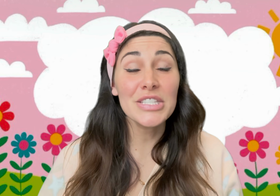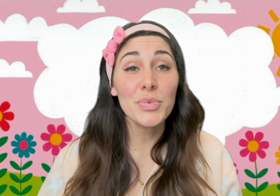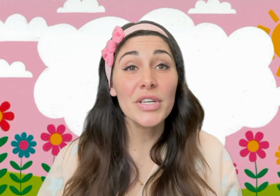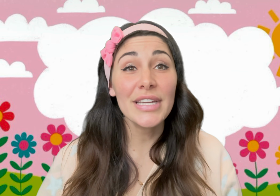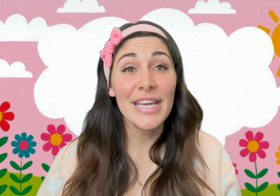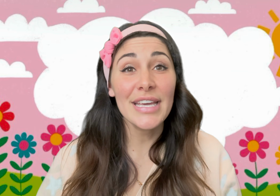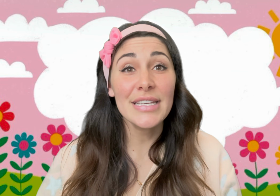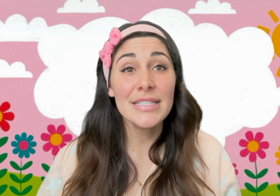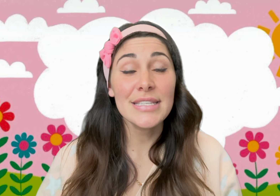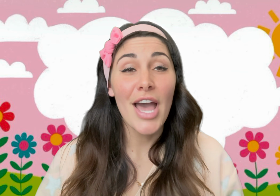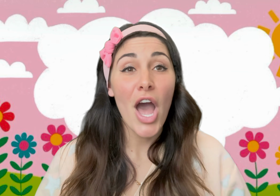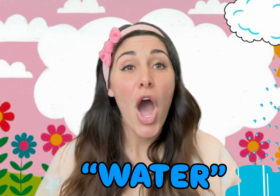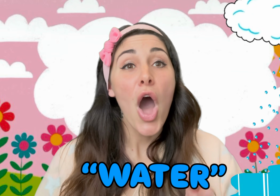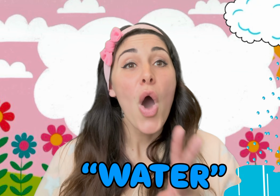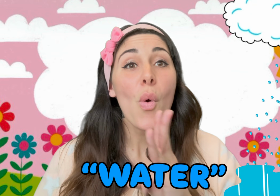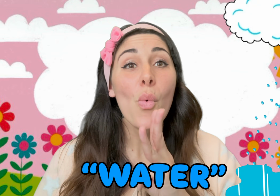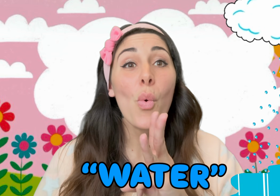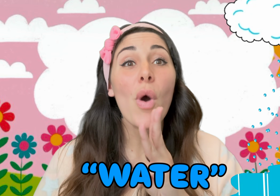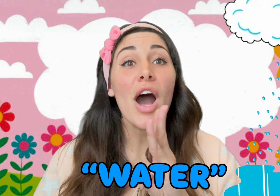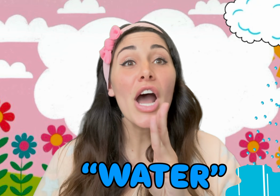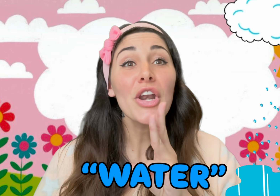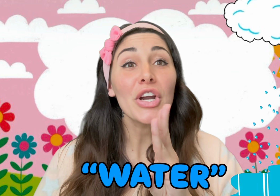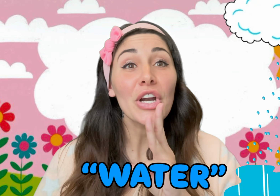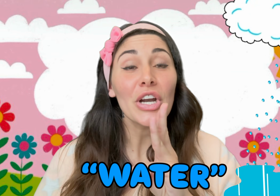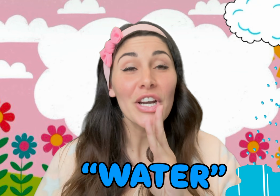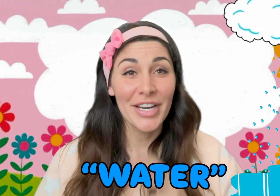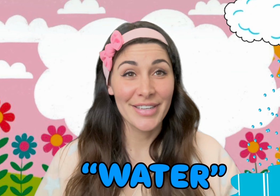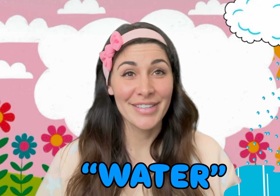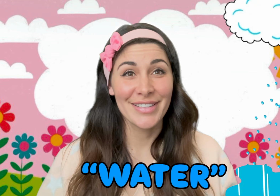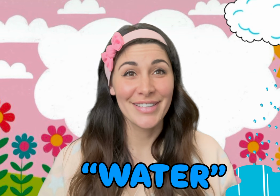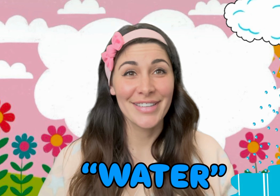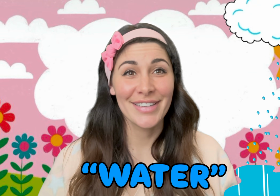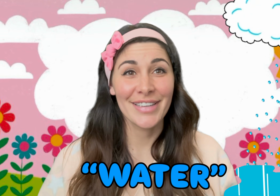word is water.